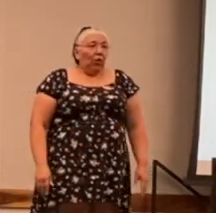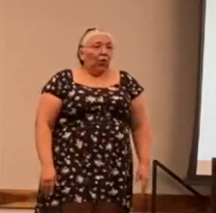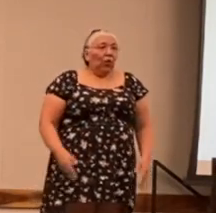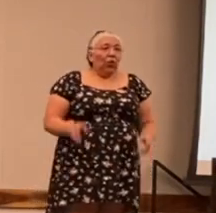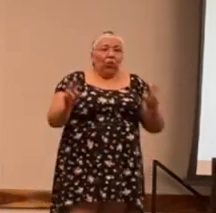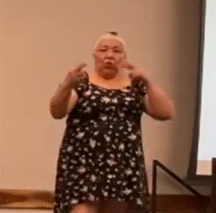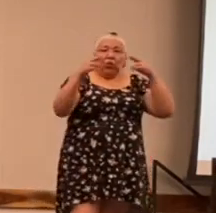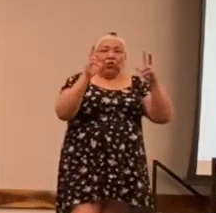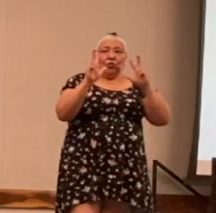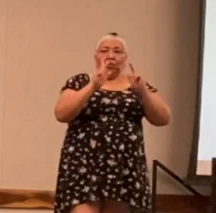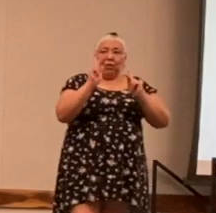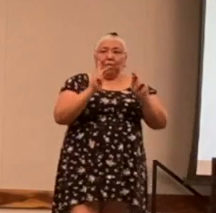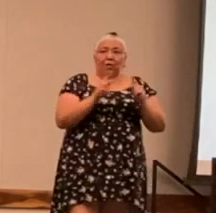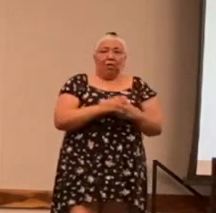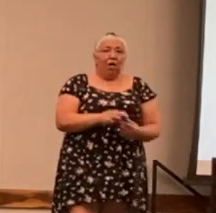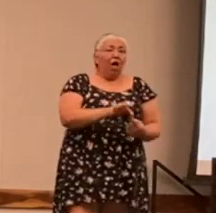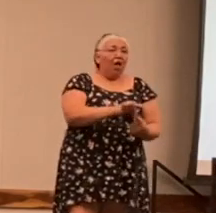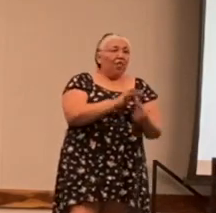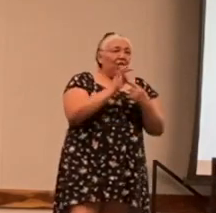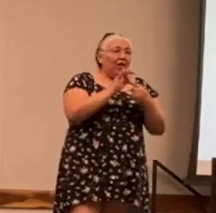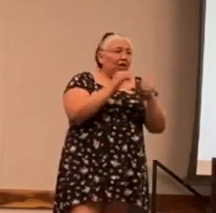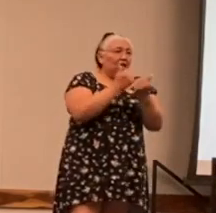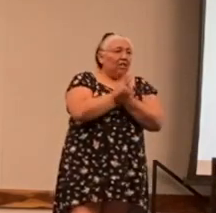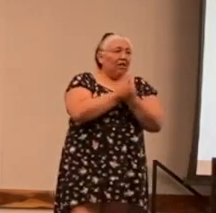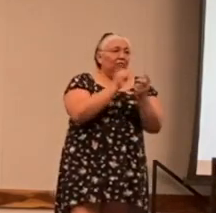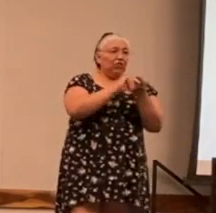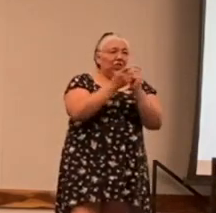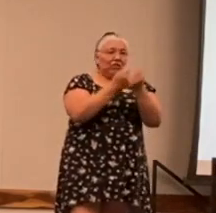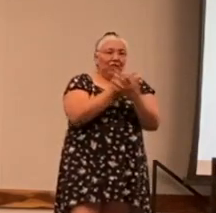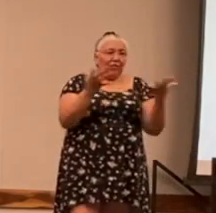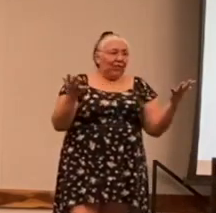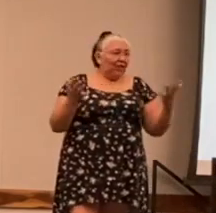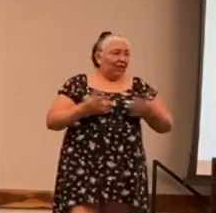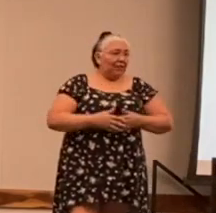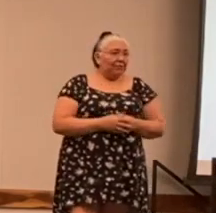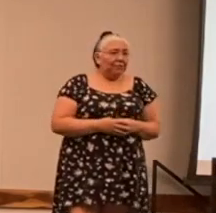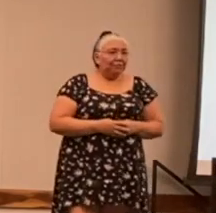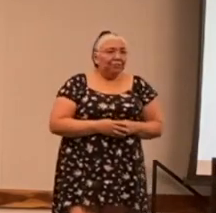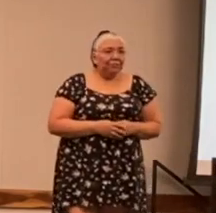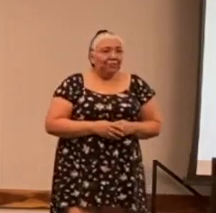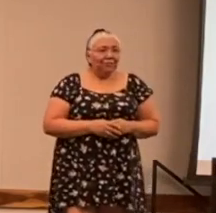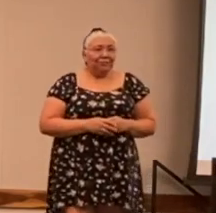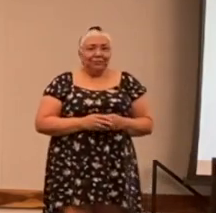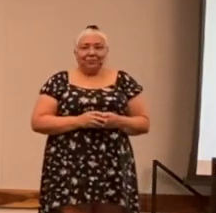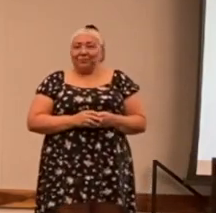to three people and say, authentic love changes everything. Authentic love.